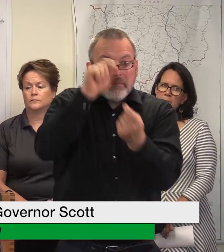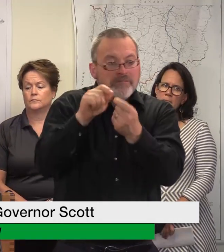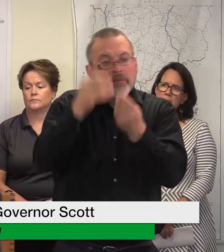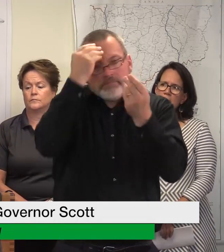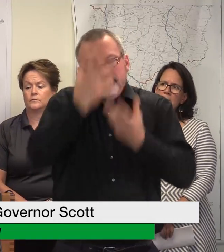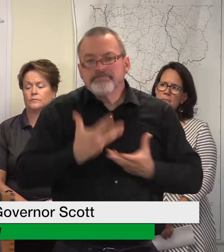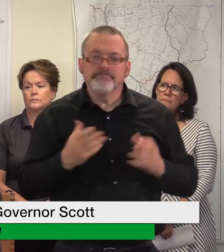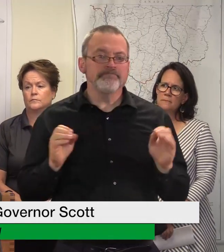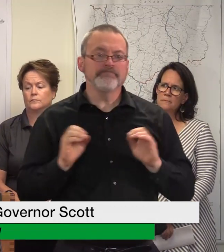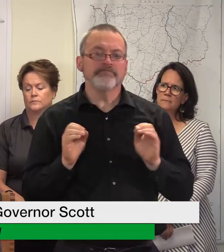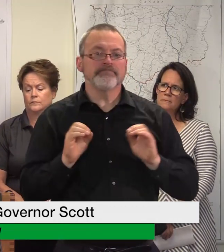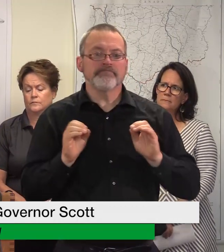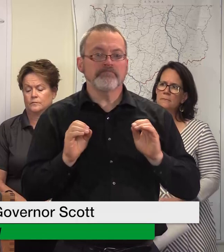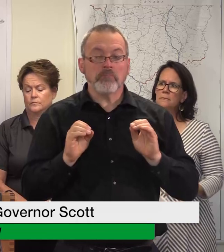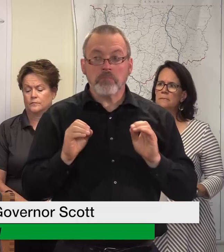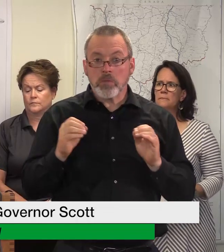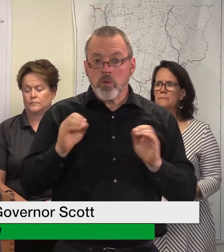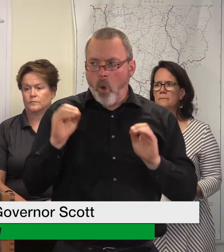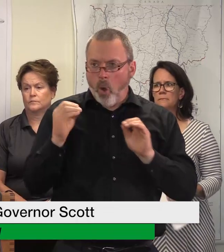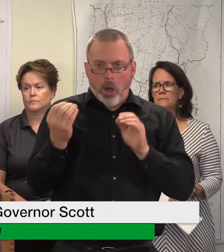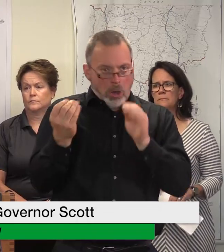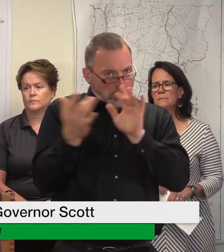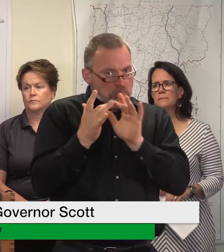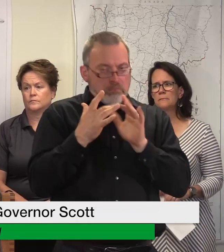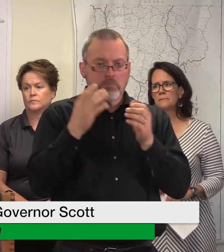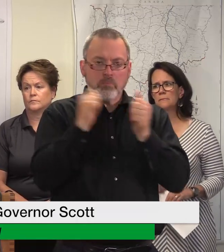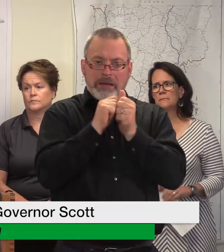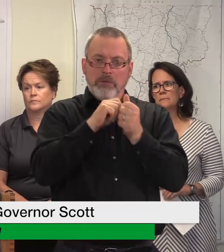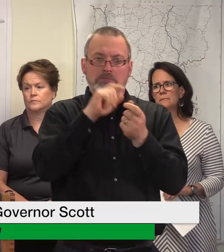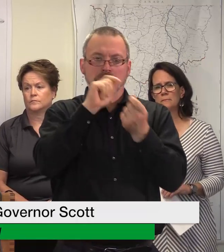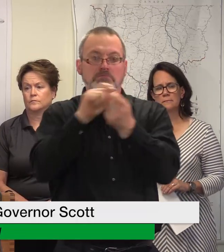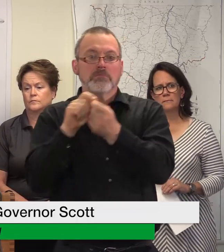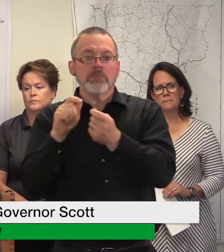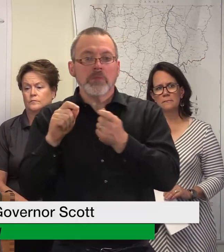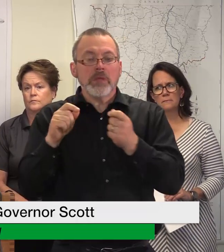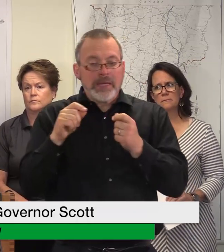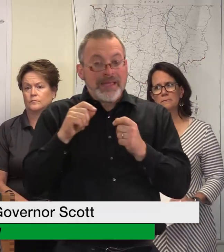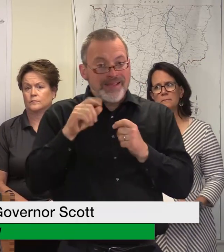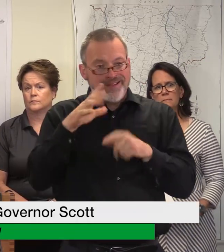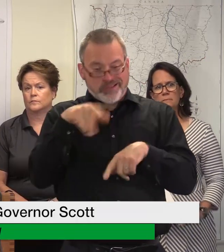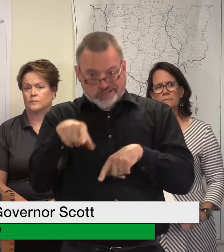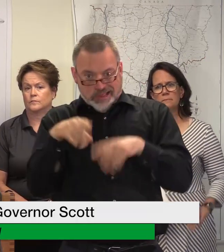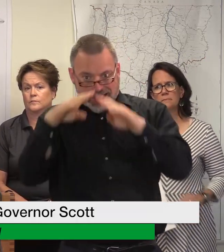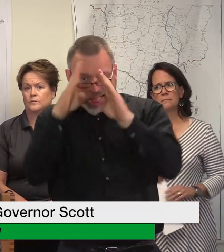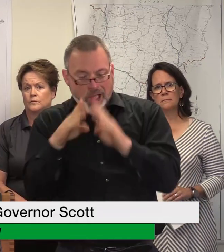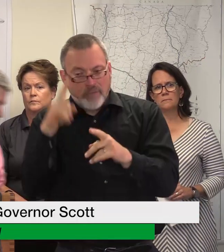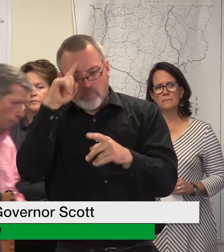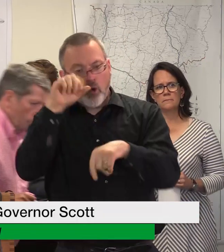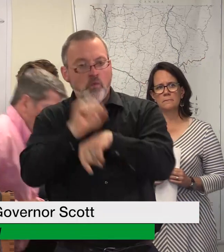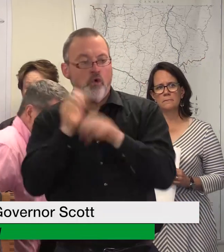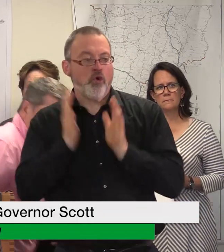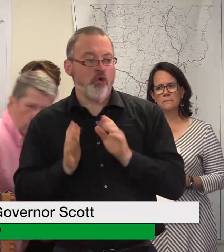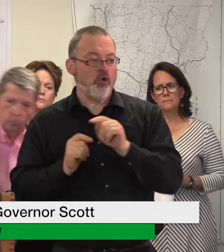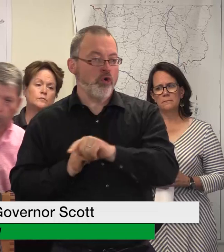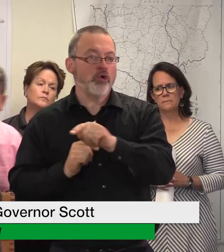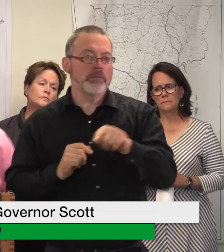any reports of farm worker housing that have come into the agency.